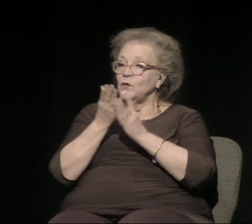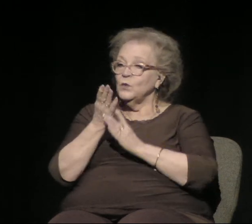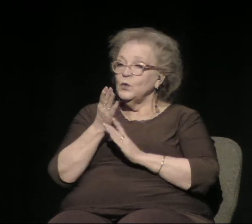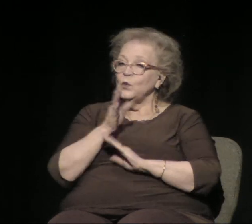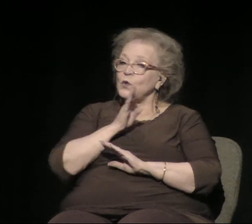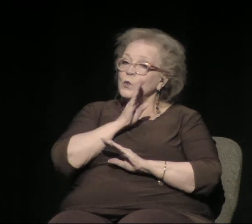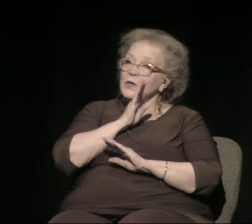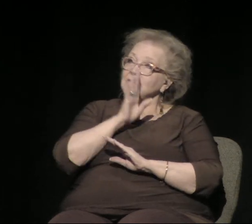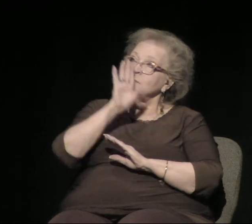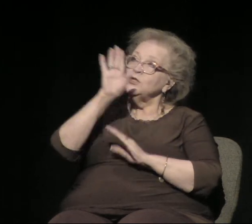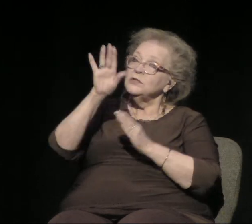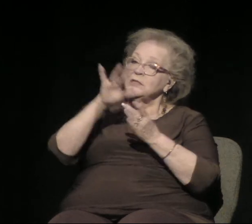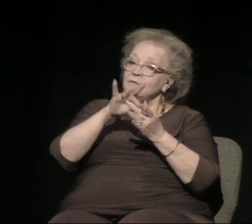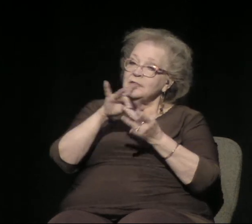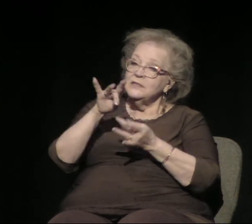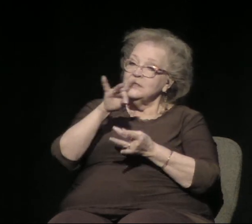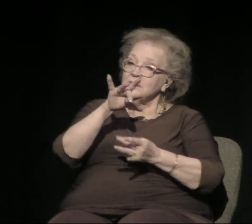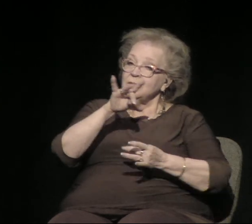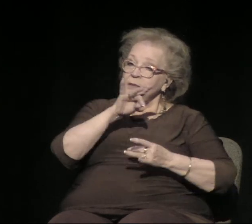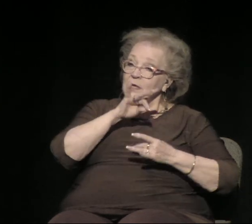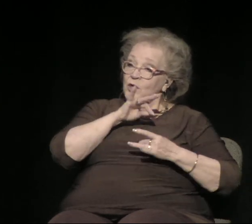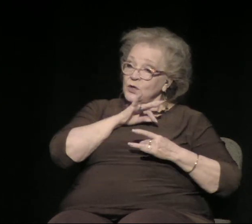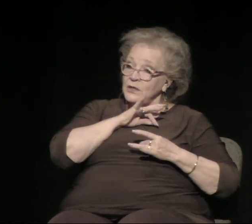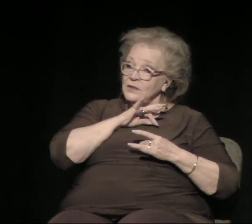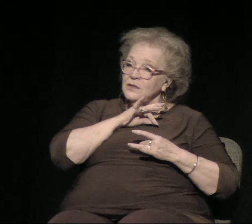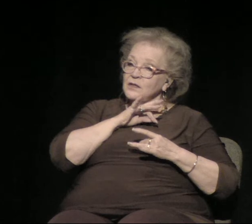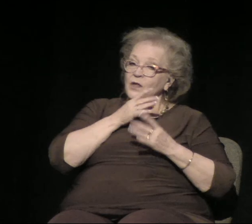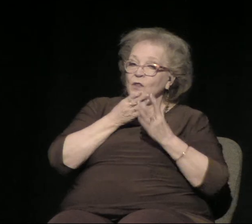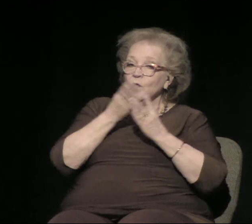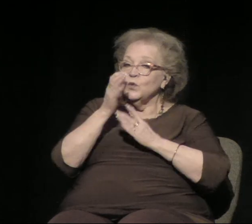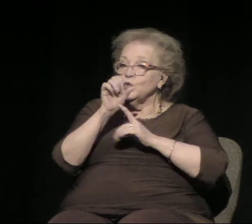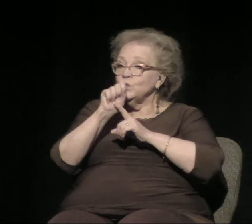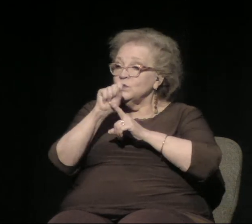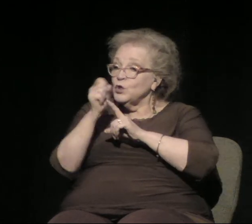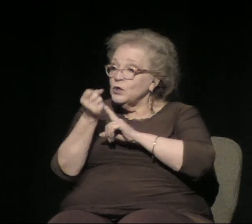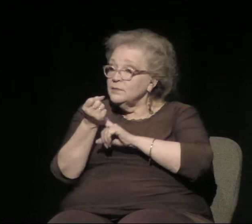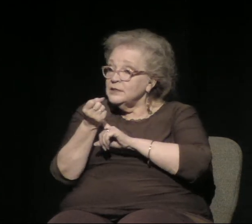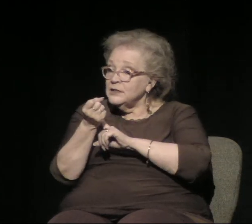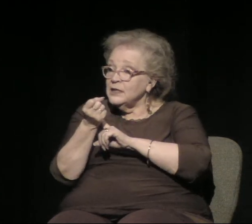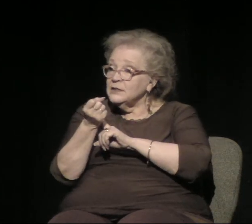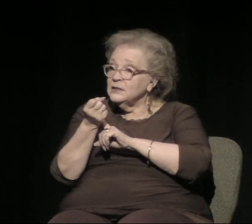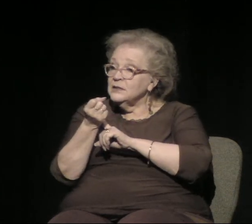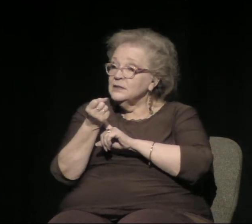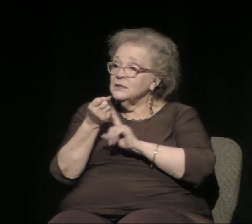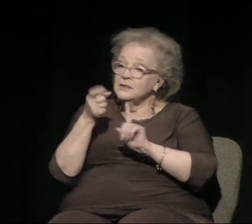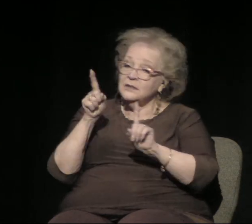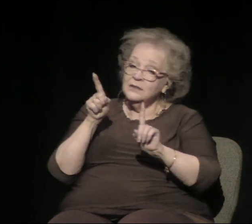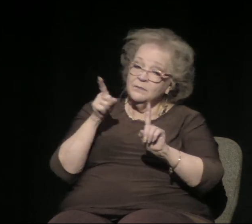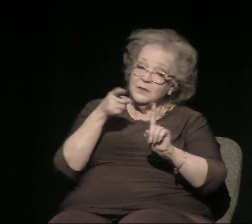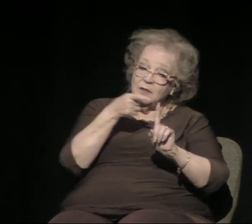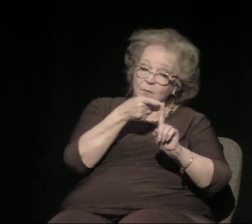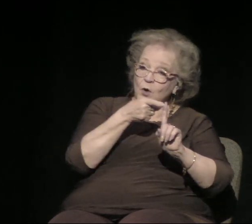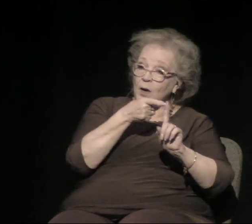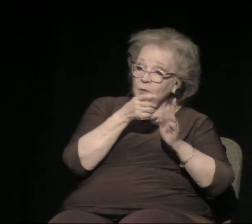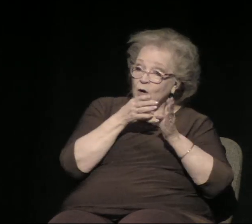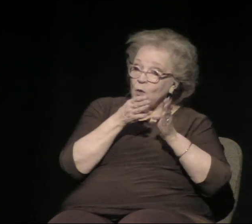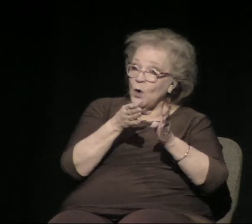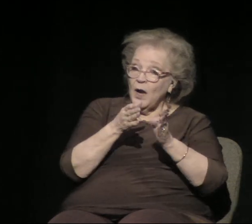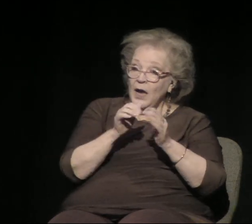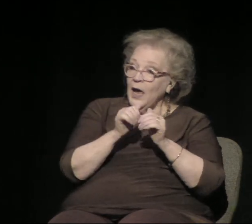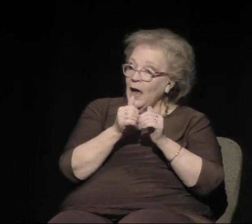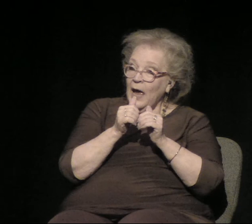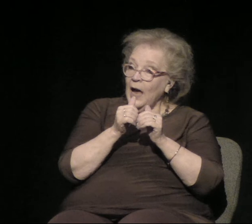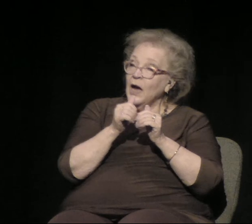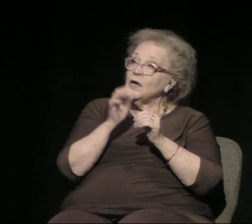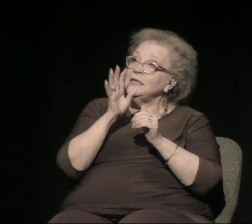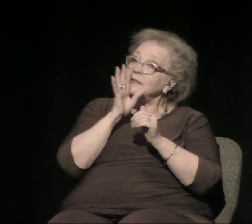of his spirit. I think he speaks through circumstances. But I think a primary way that the Lord speaks is